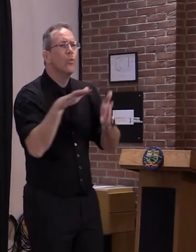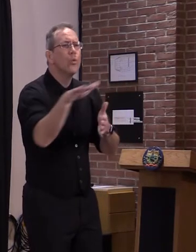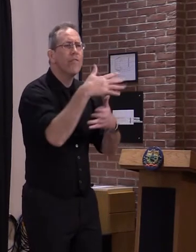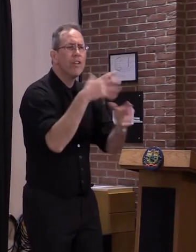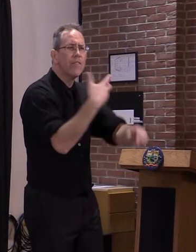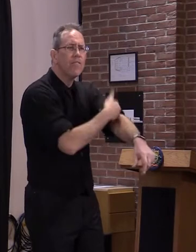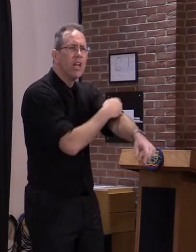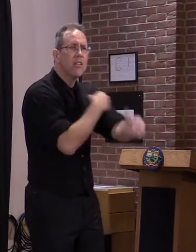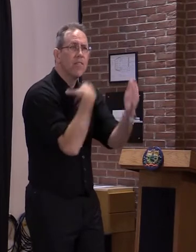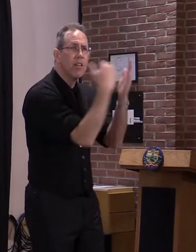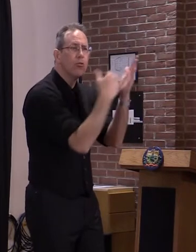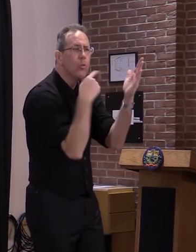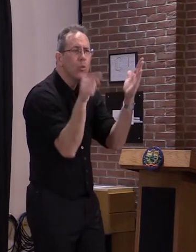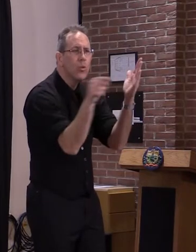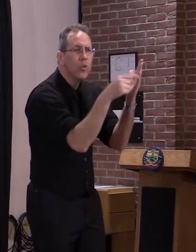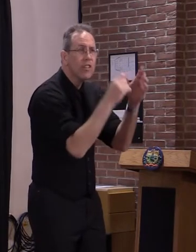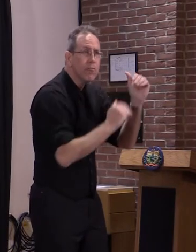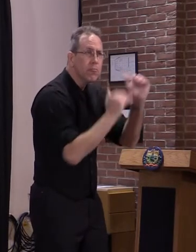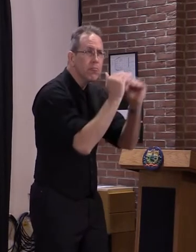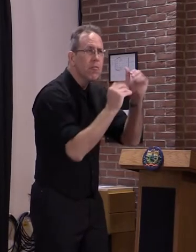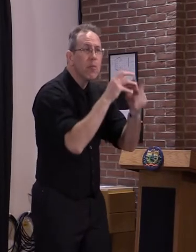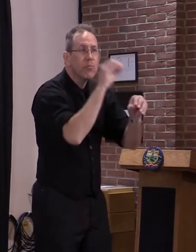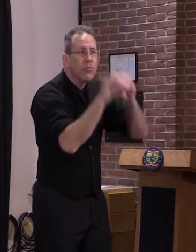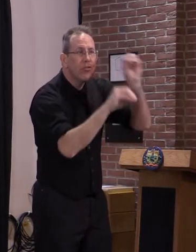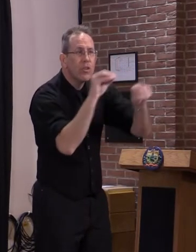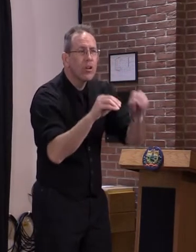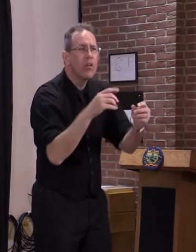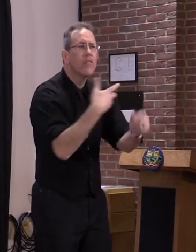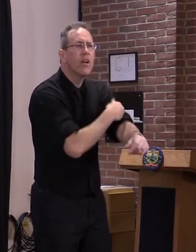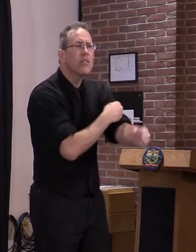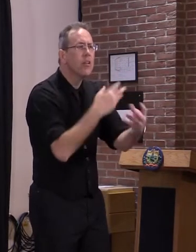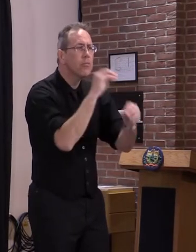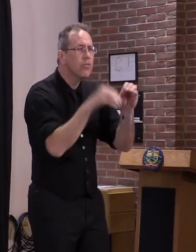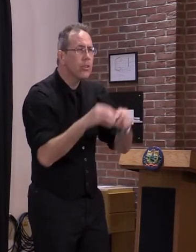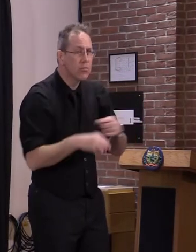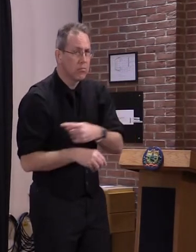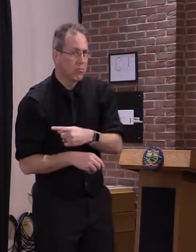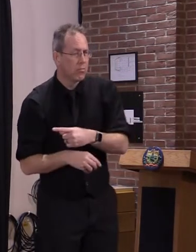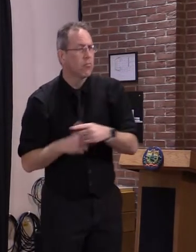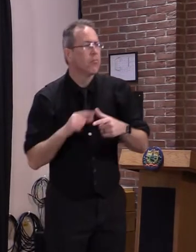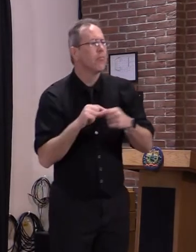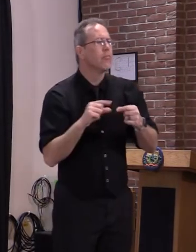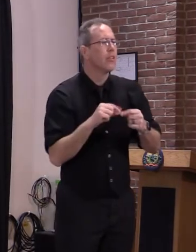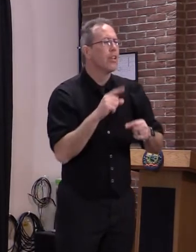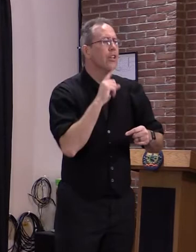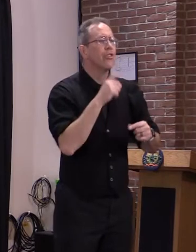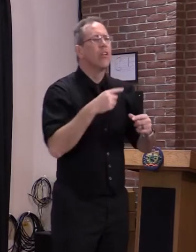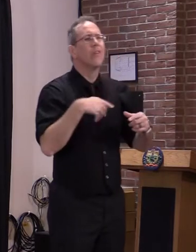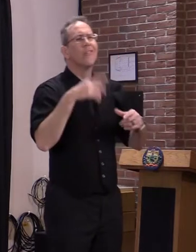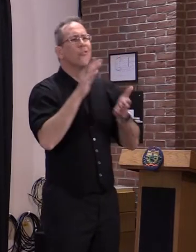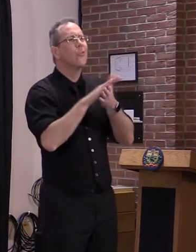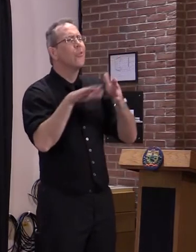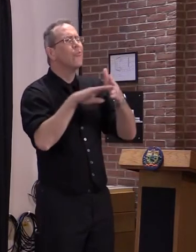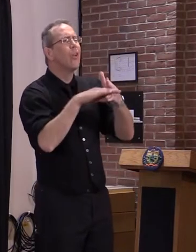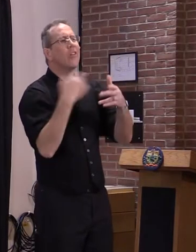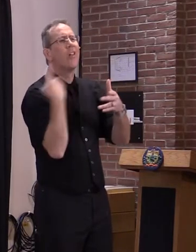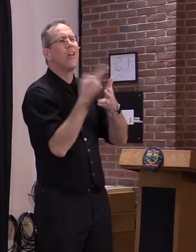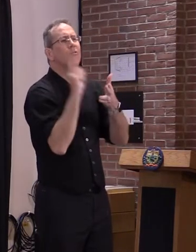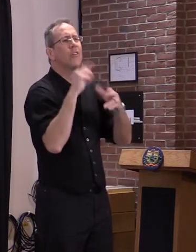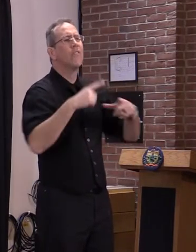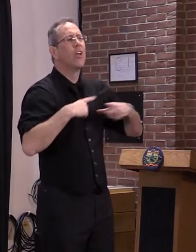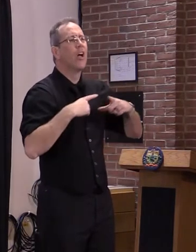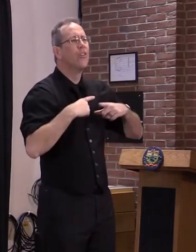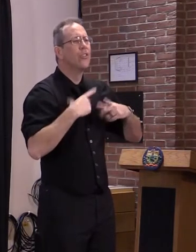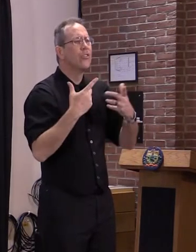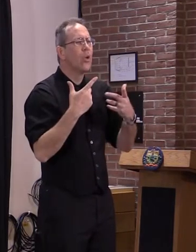so we weren't able to make much progress on that because our intention was to send the information to local school districts first. So that's what we did